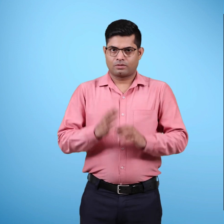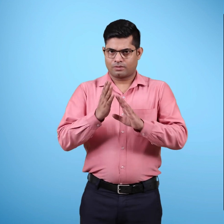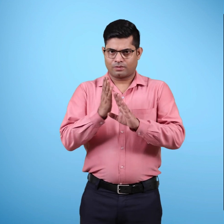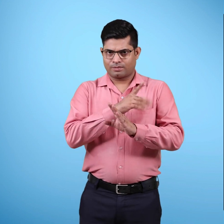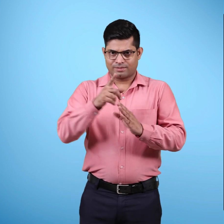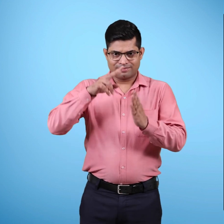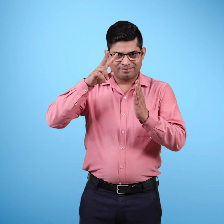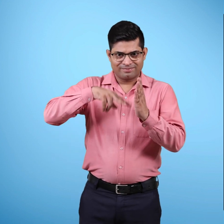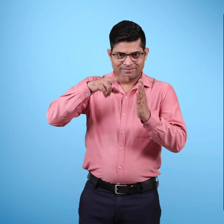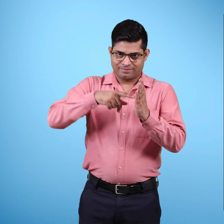We have learned